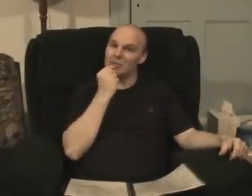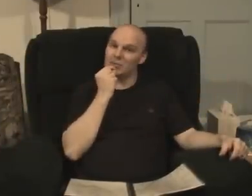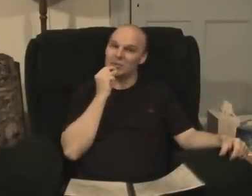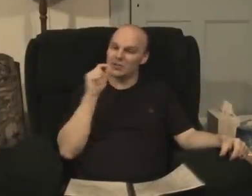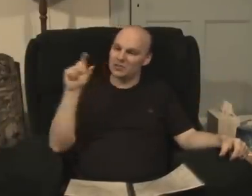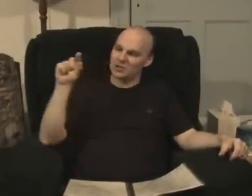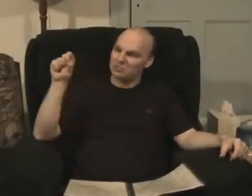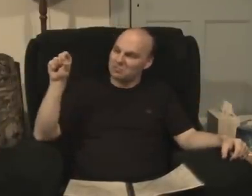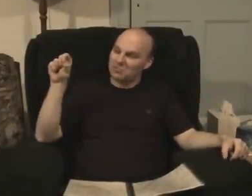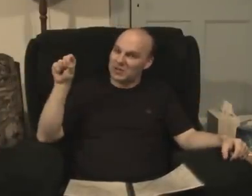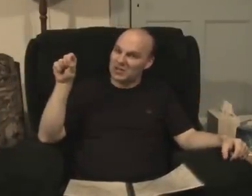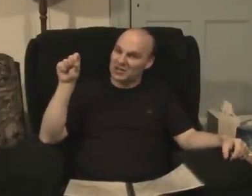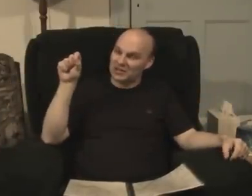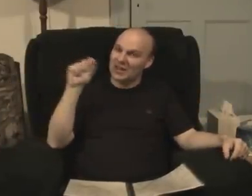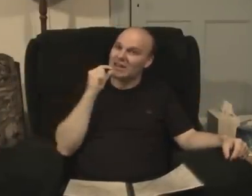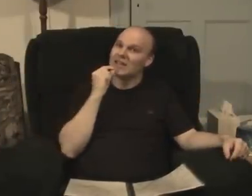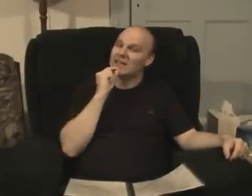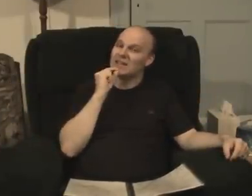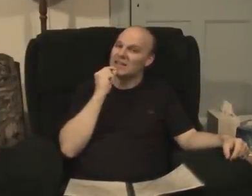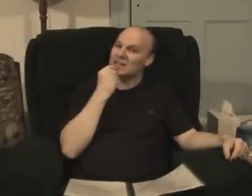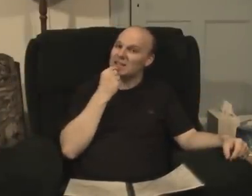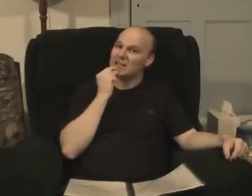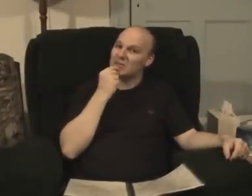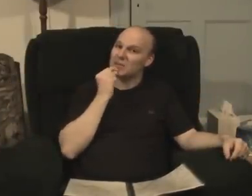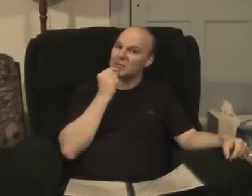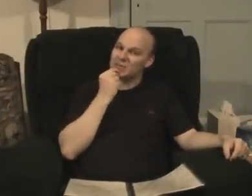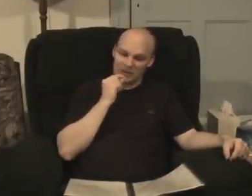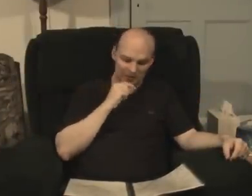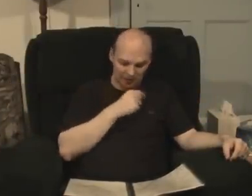little. So we're just pinching a little hand here, little.